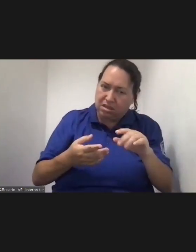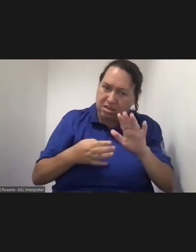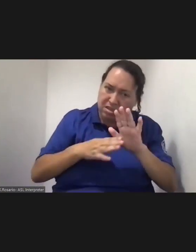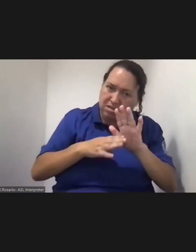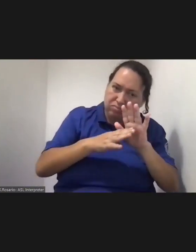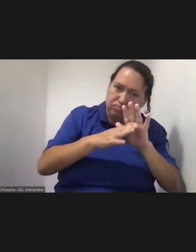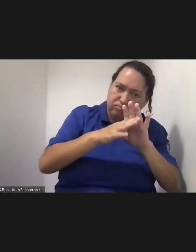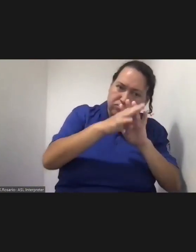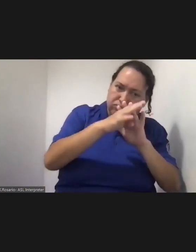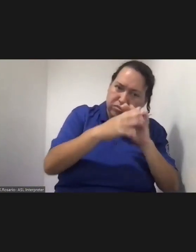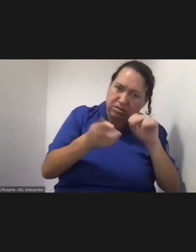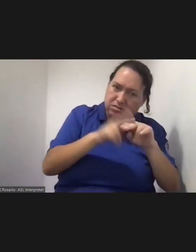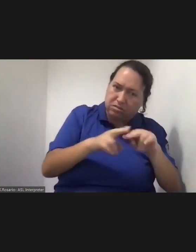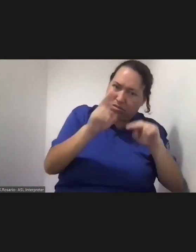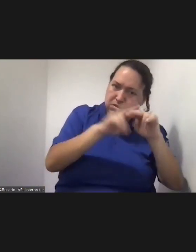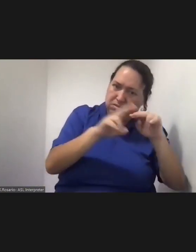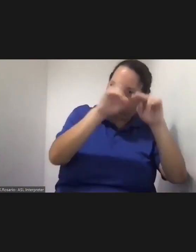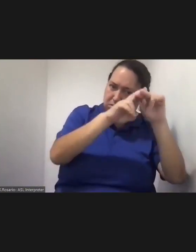surge.